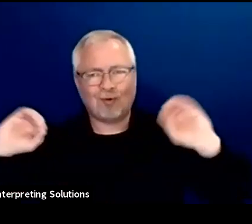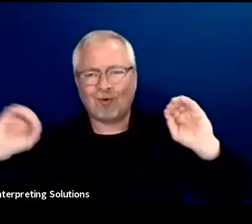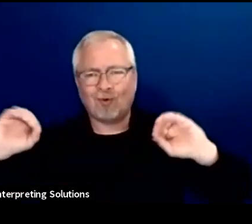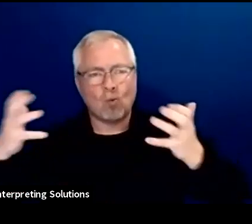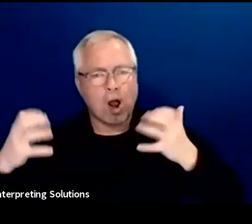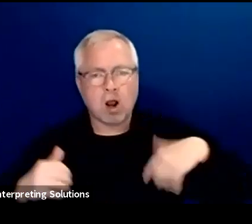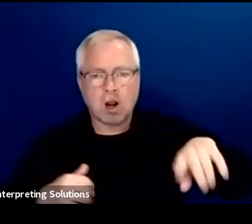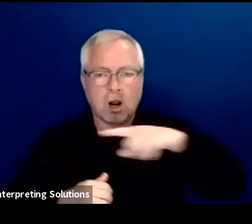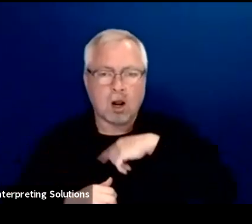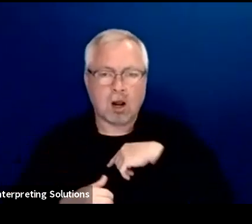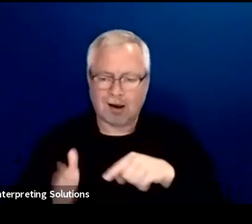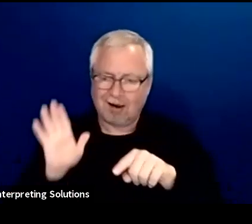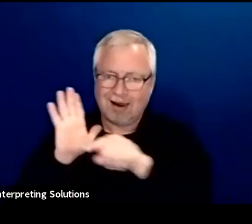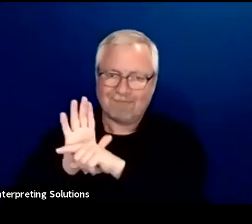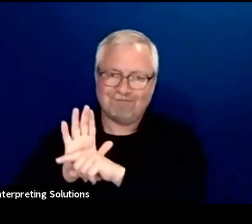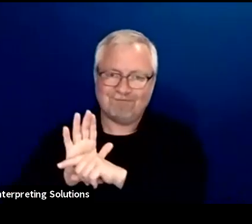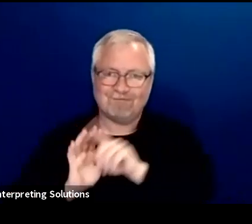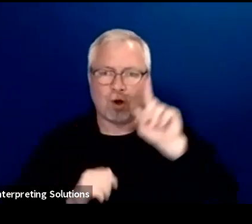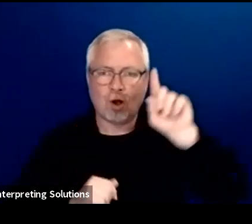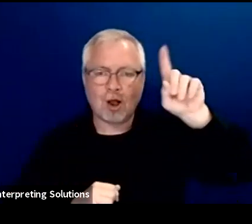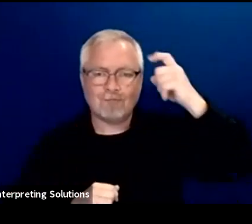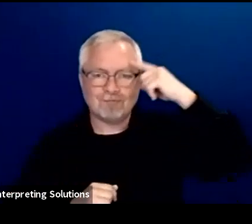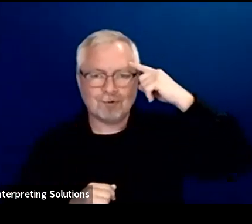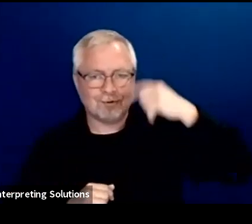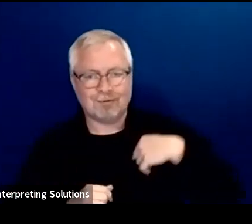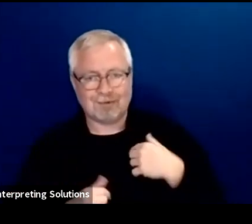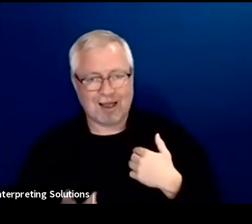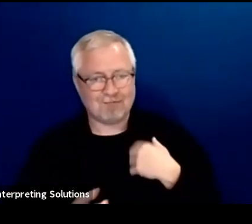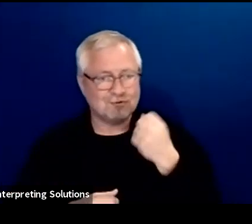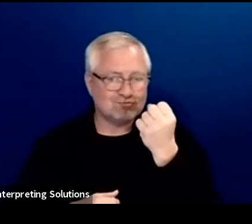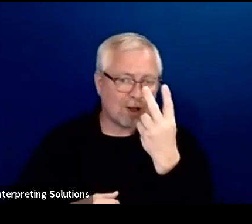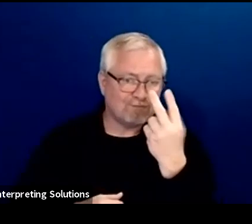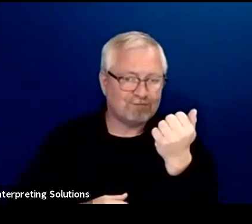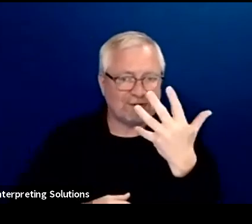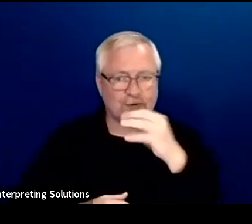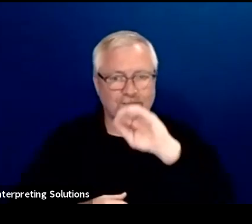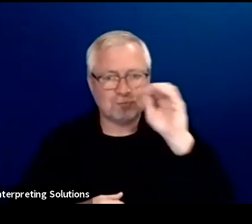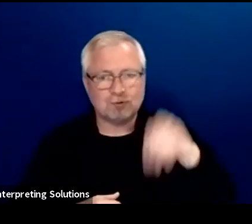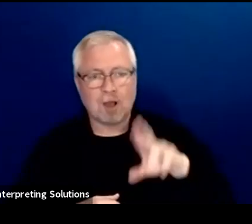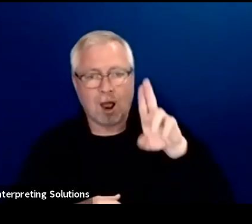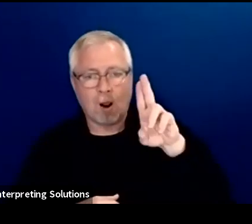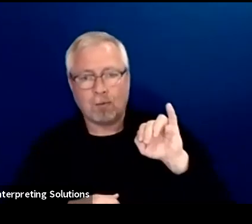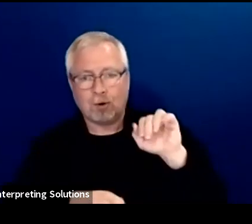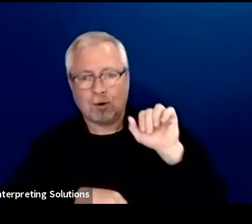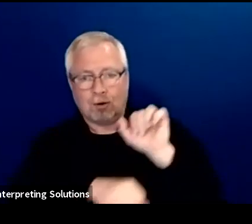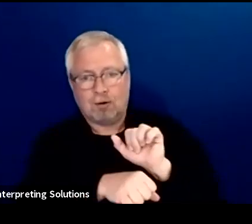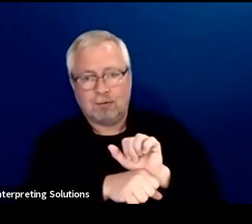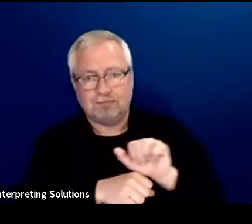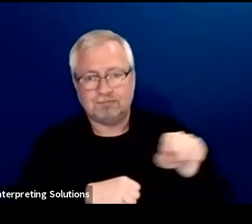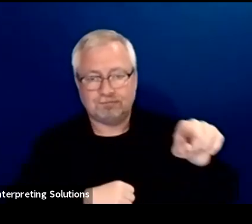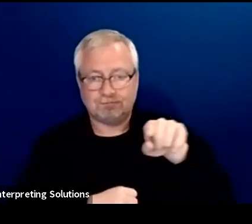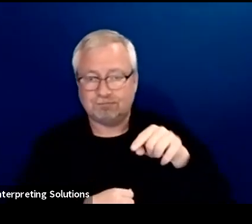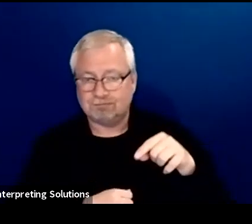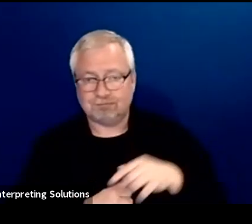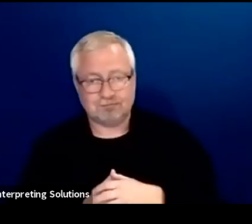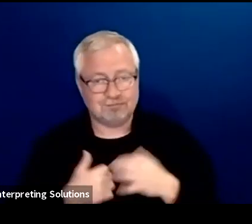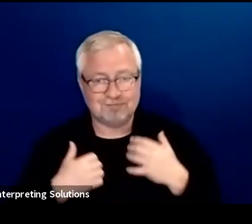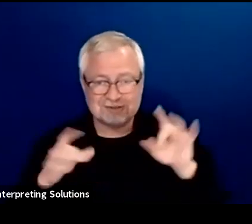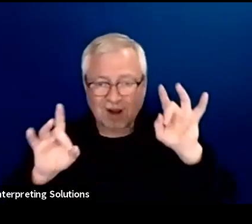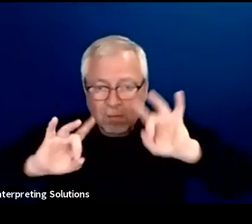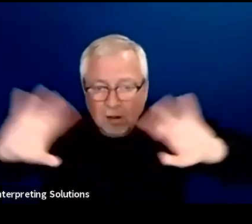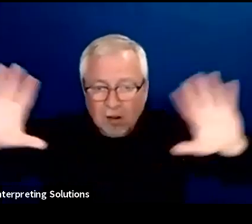to 12% or 15% unemployment. So there's no joy in this. There's heartache and pain, and these are terrible decisions.